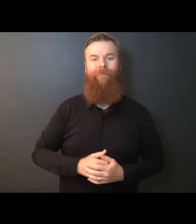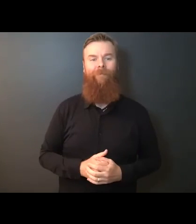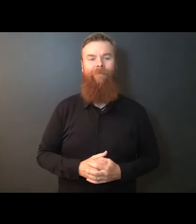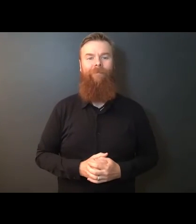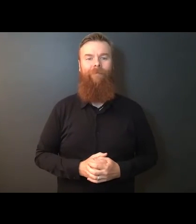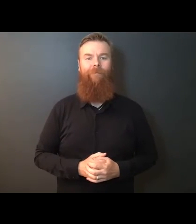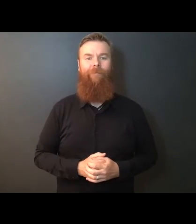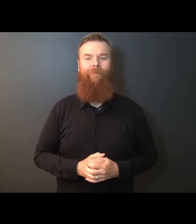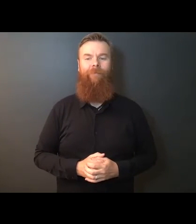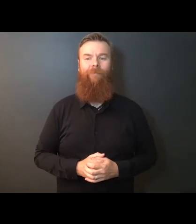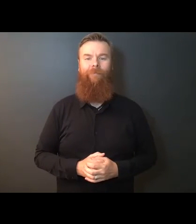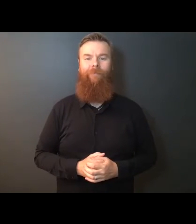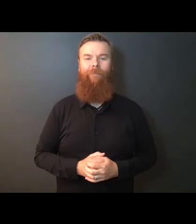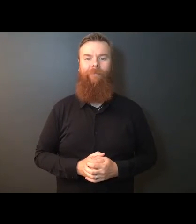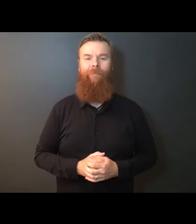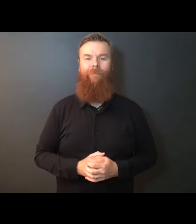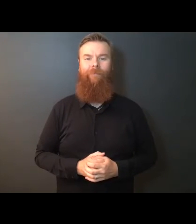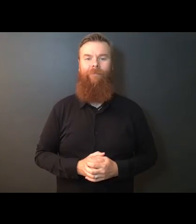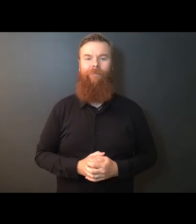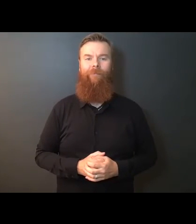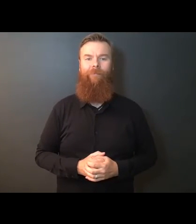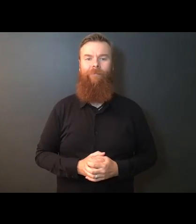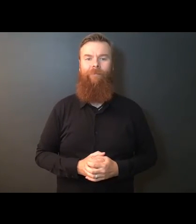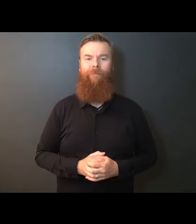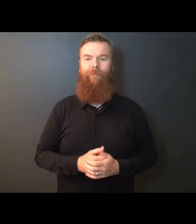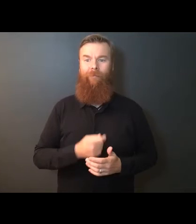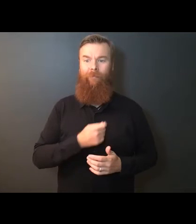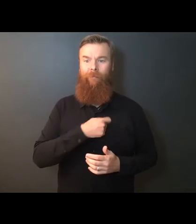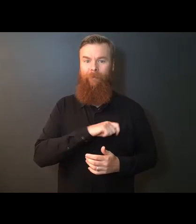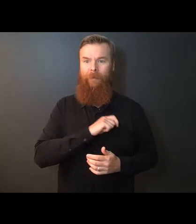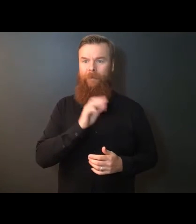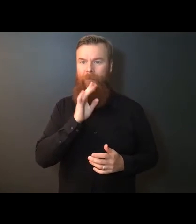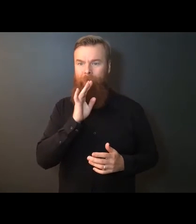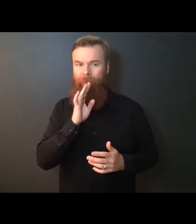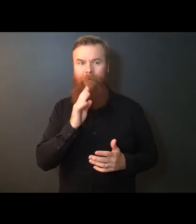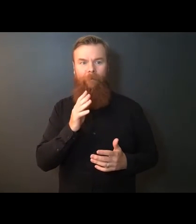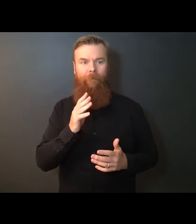afternoon, good morning, good evening, depending when you are in the world.